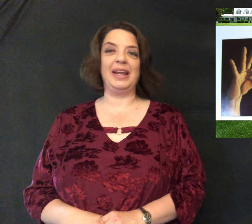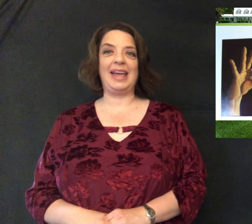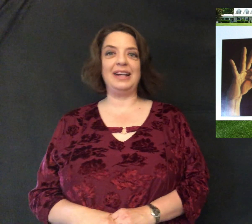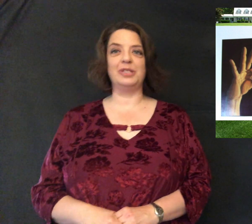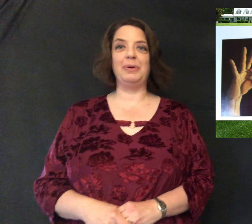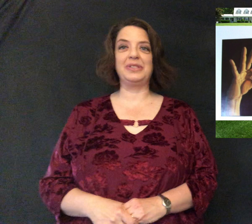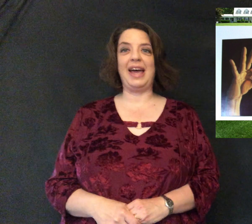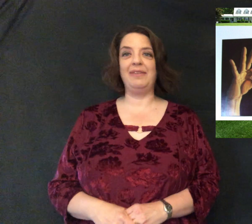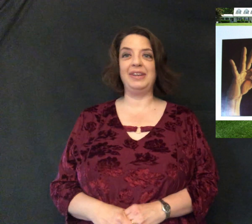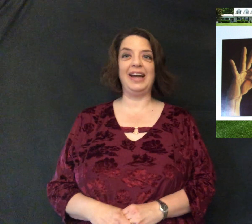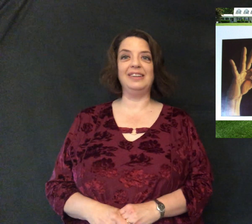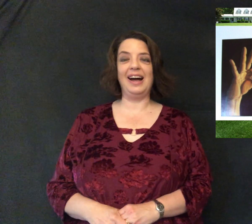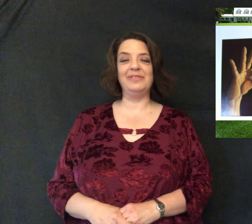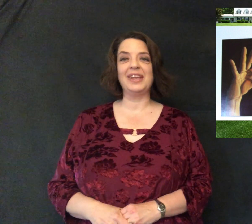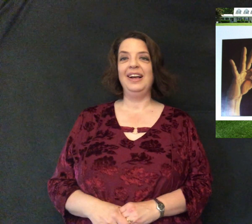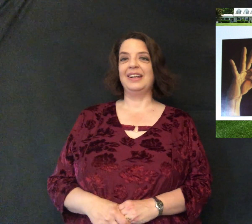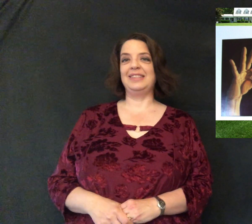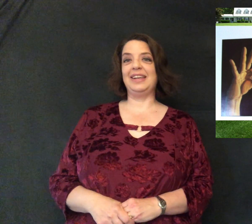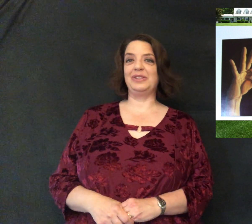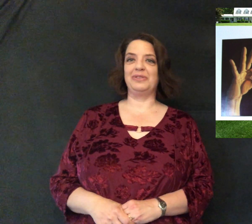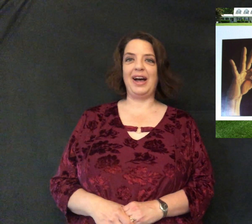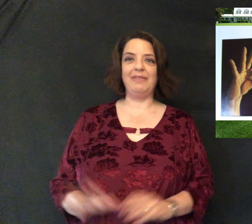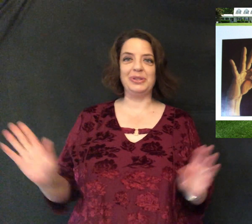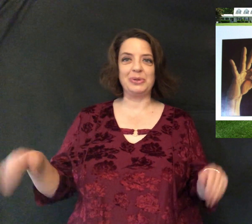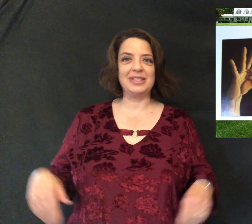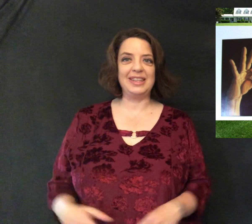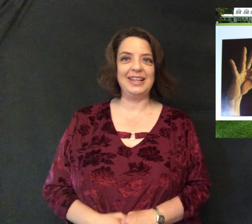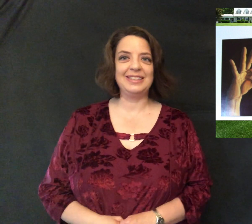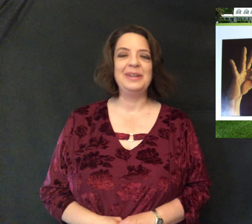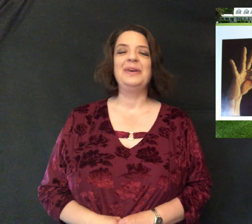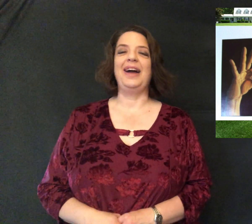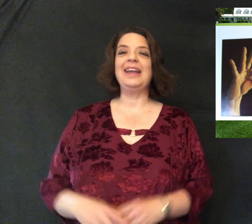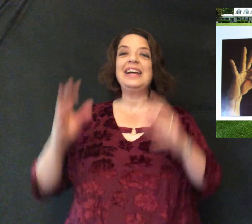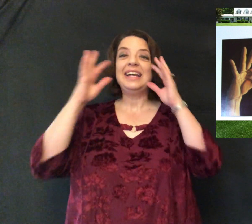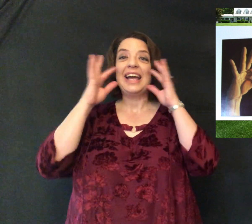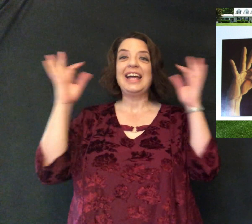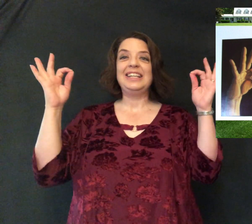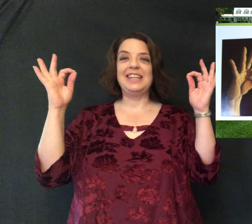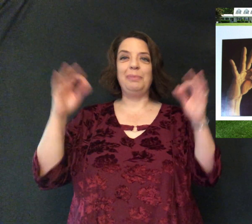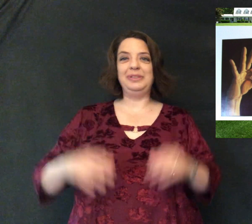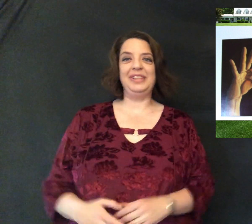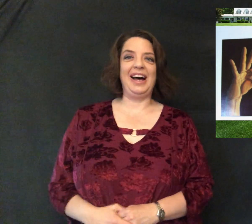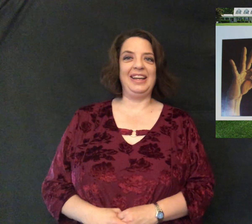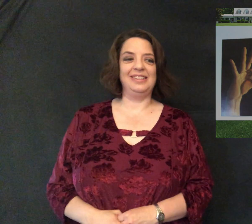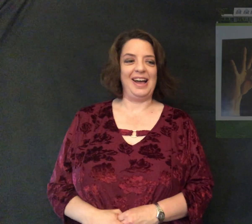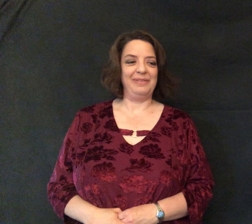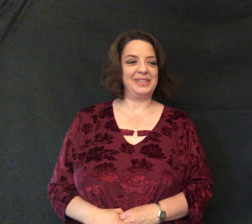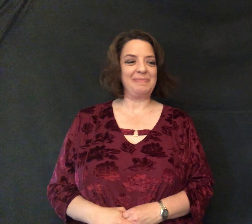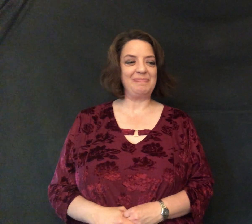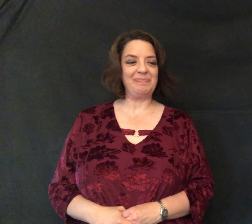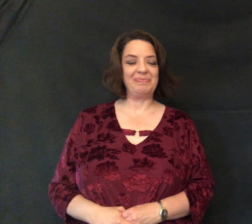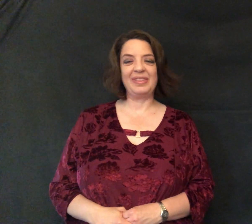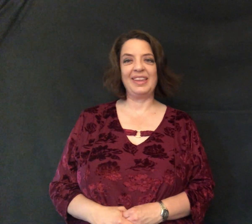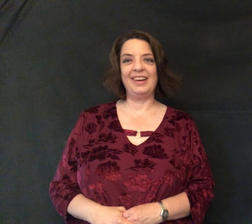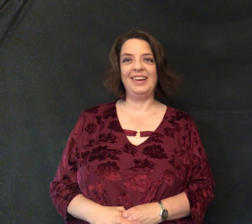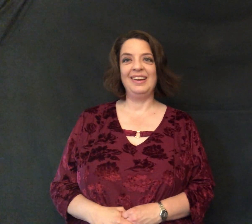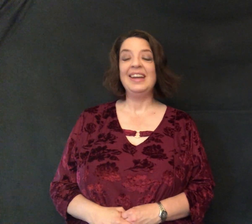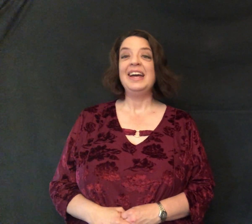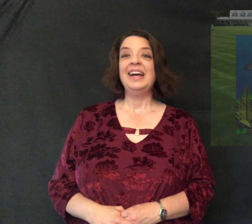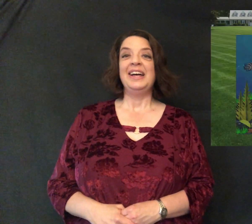cat's supposed to have 9 lives because they can survive all sorts of things, right? Double 9 lives. The